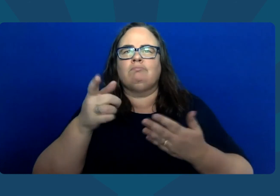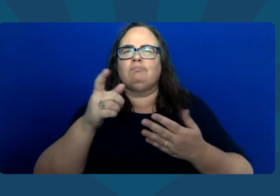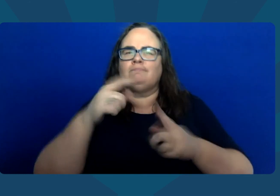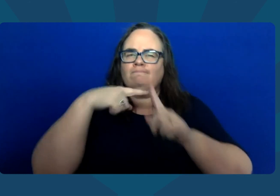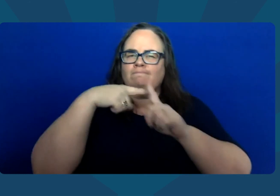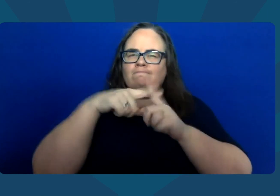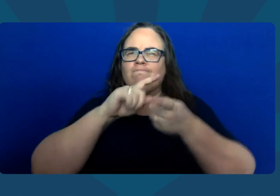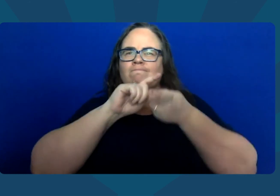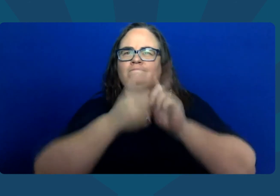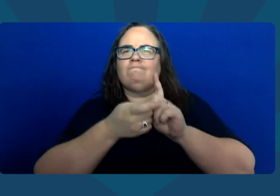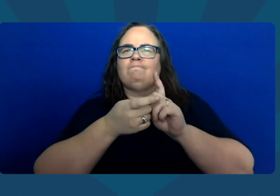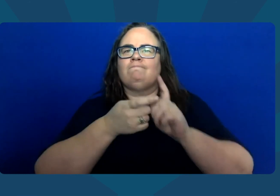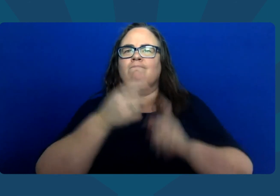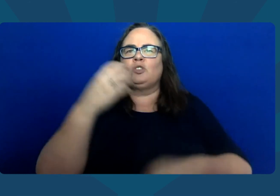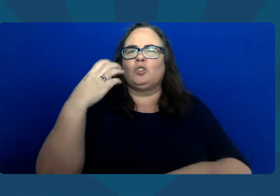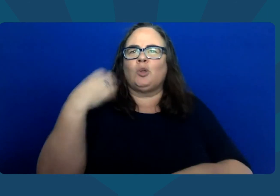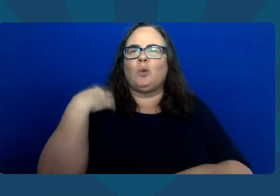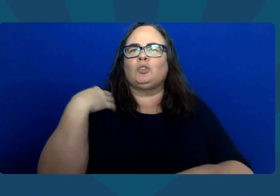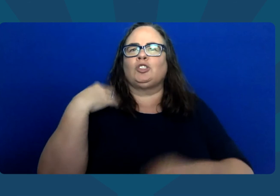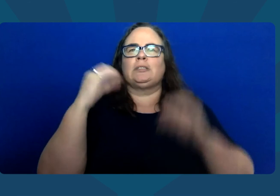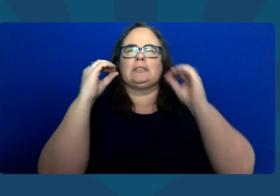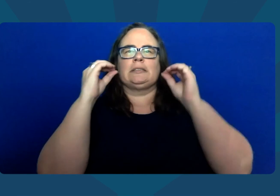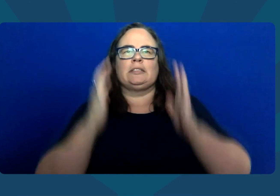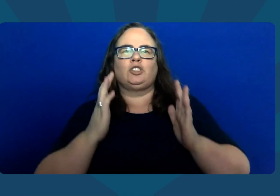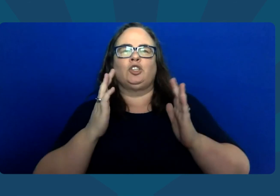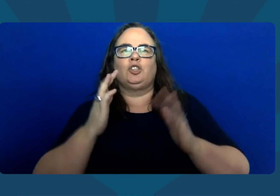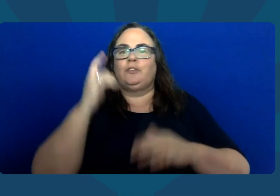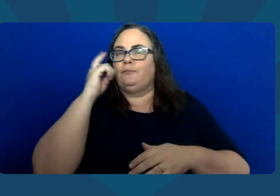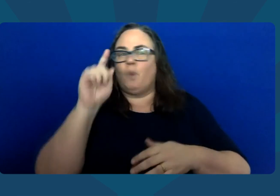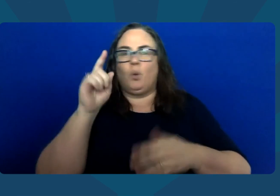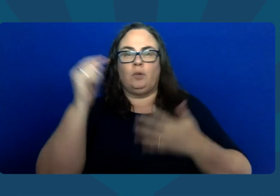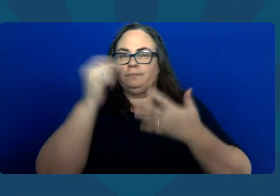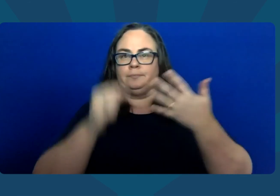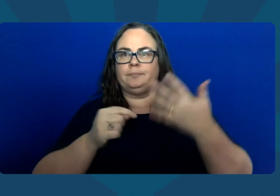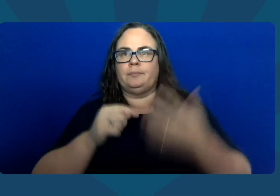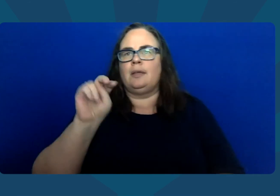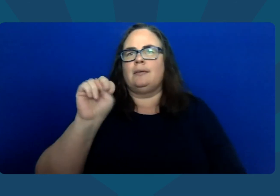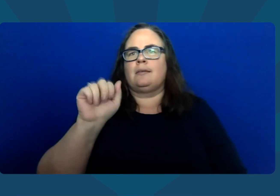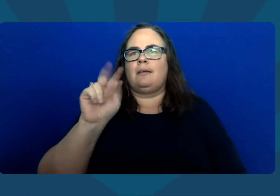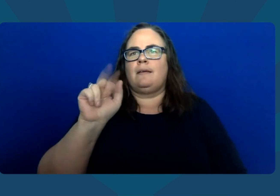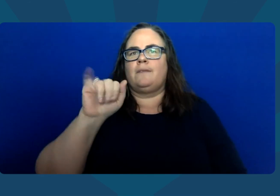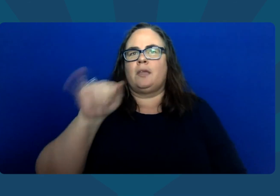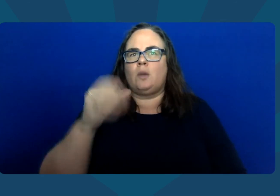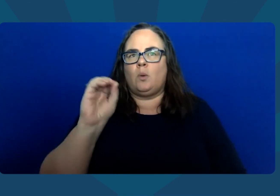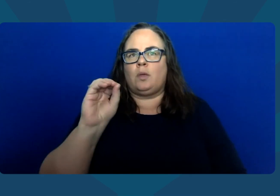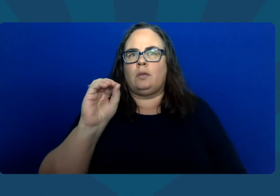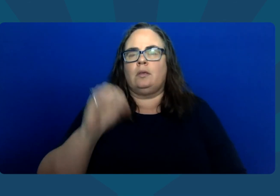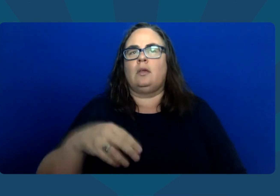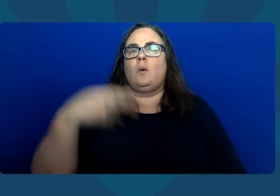As a turnaround coach teacher for Navajo,